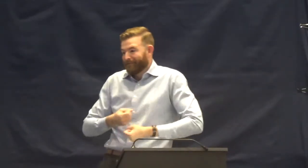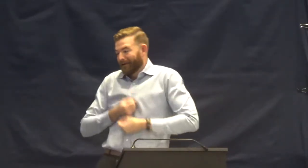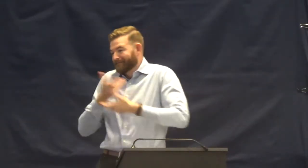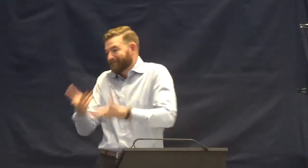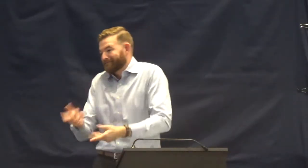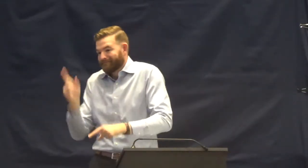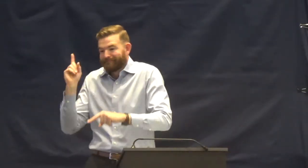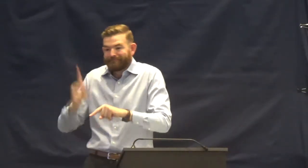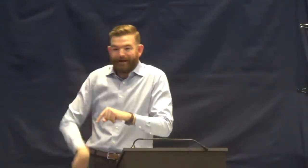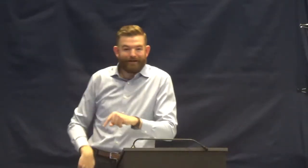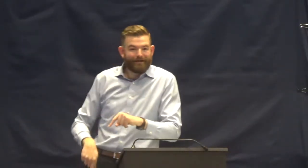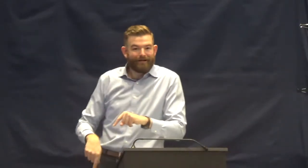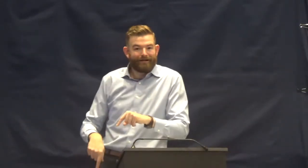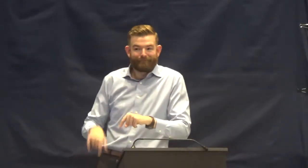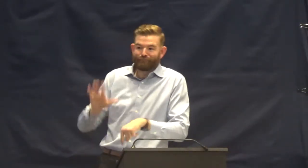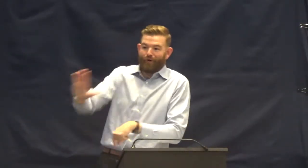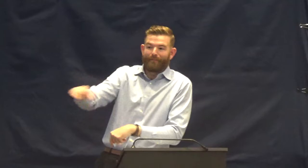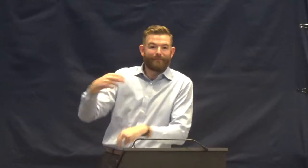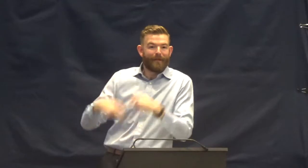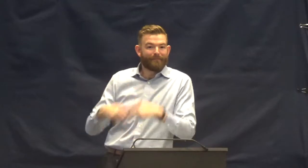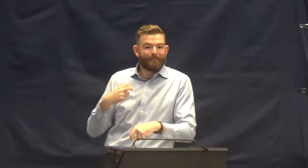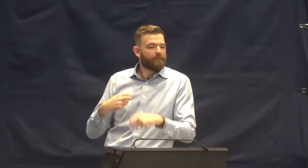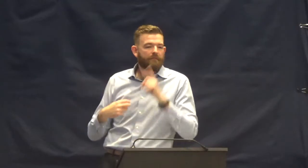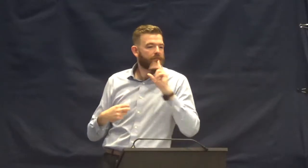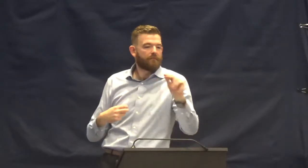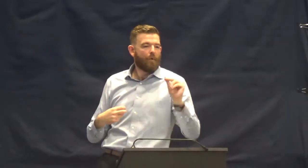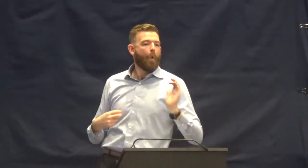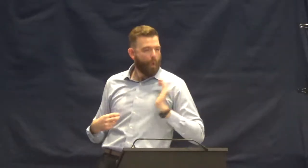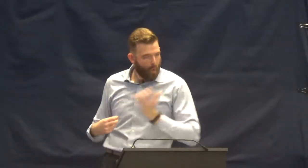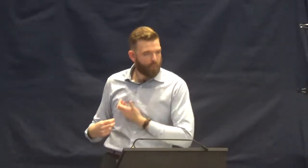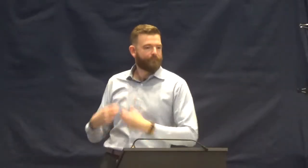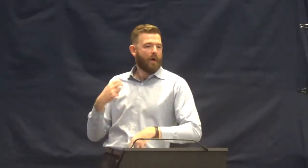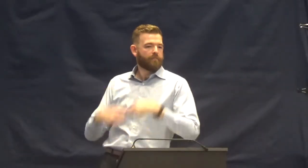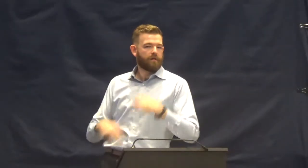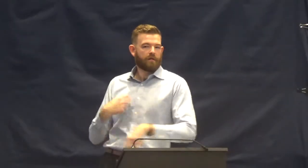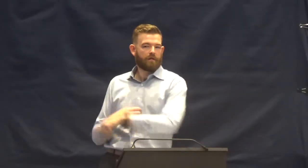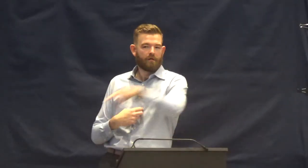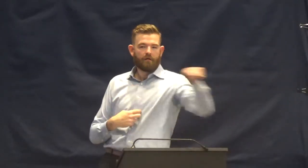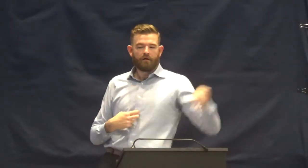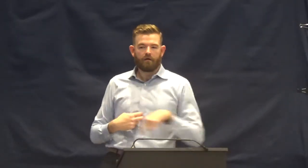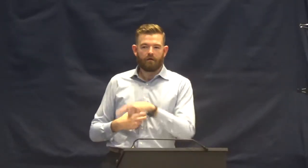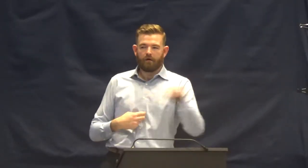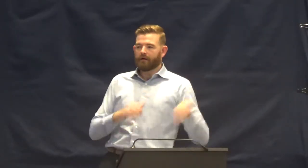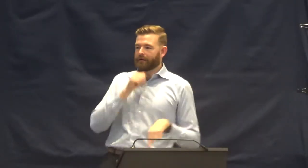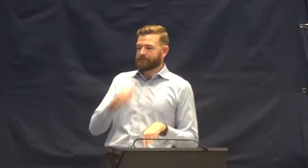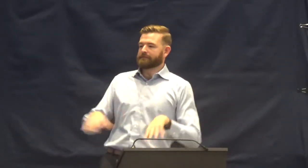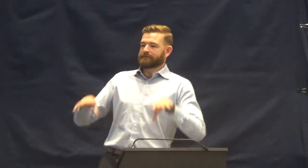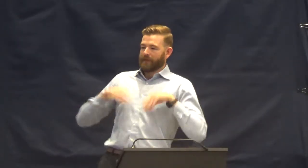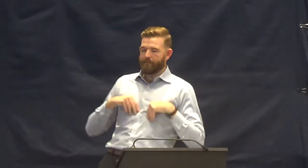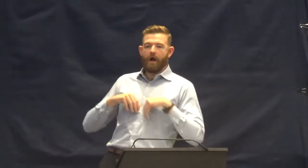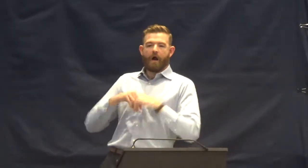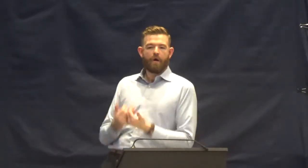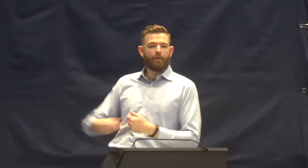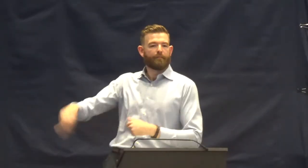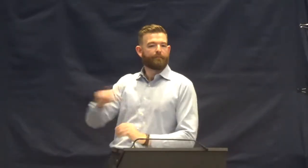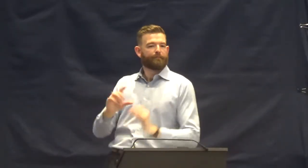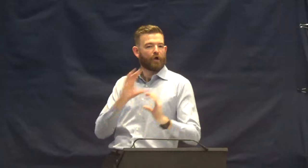don't have good language, or they can't express themselves, and that's their problem. I would reframe that to say that's